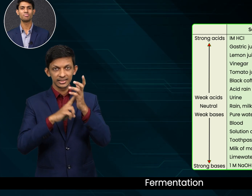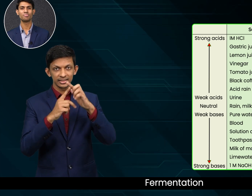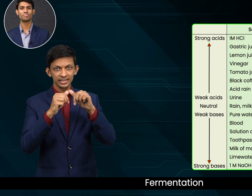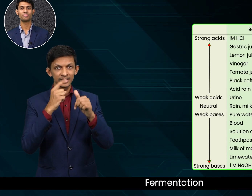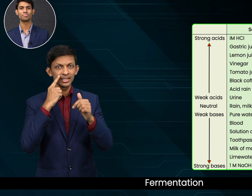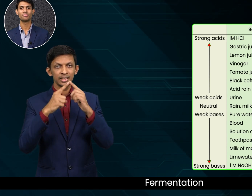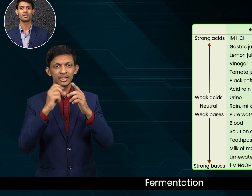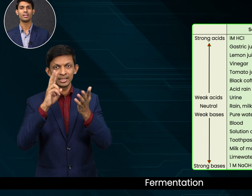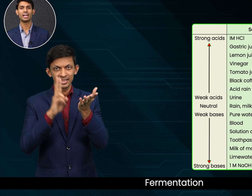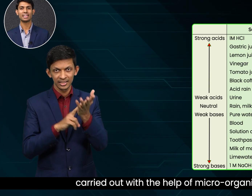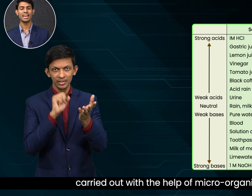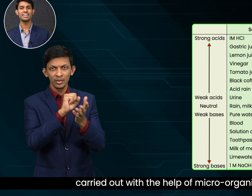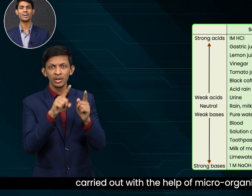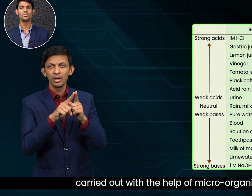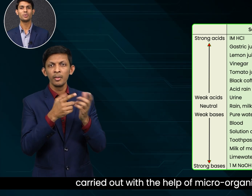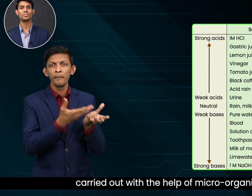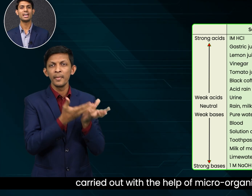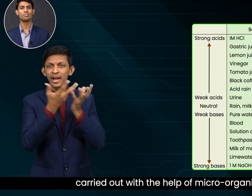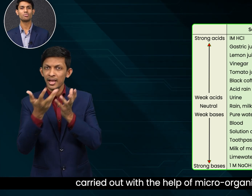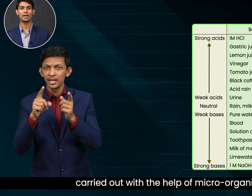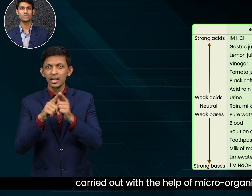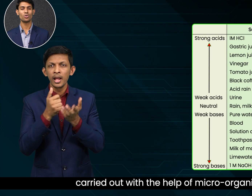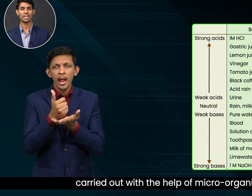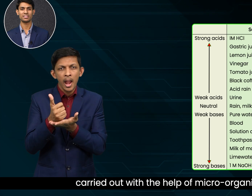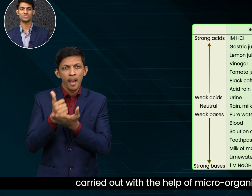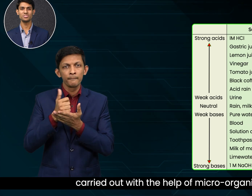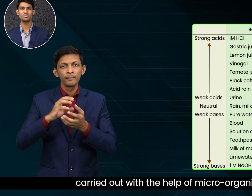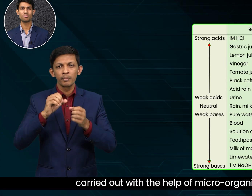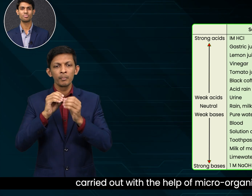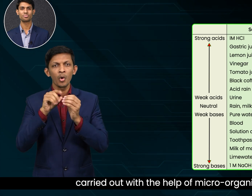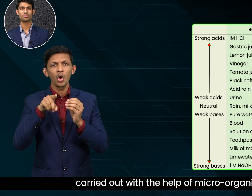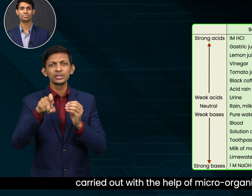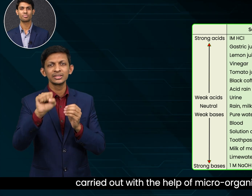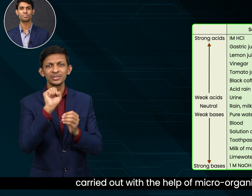Fermentation, carried out with the help of microorganisms,